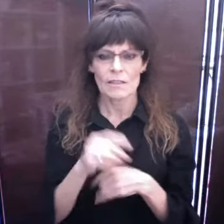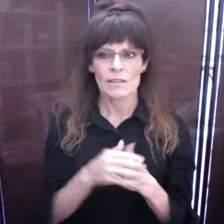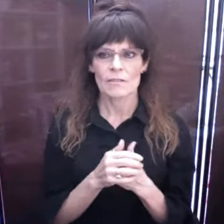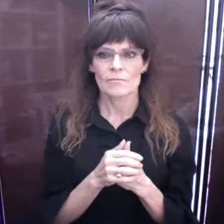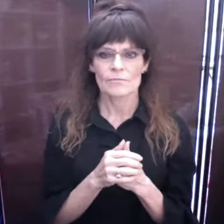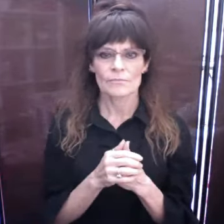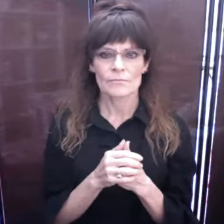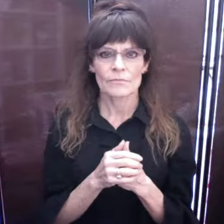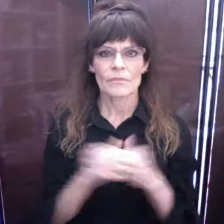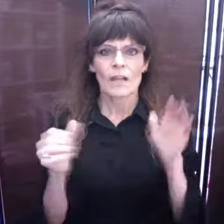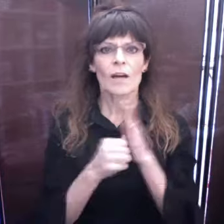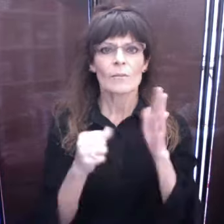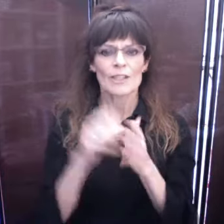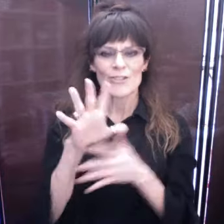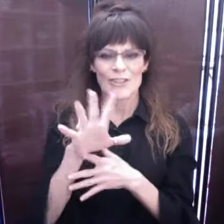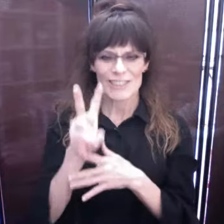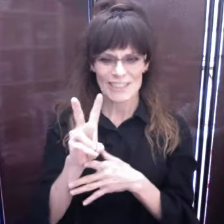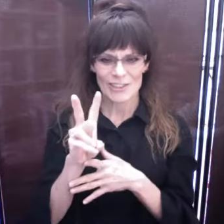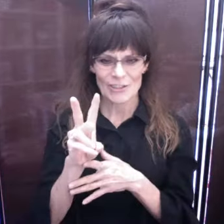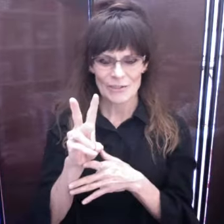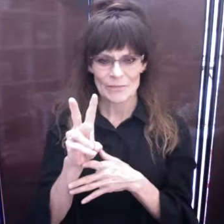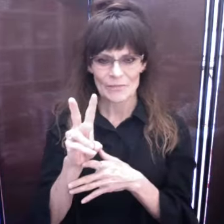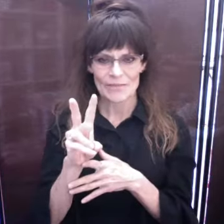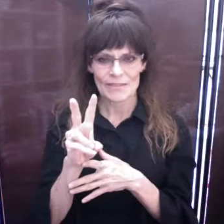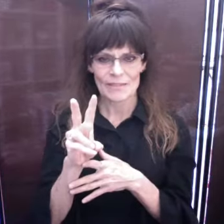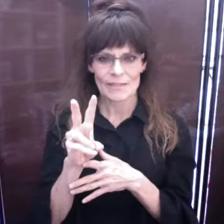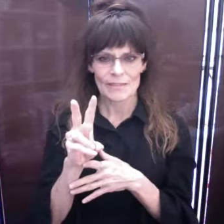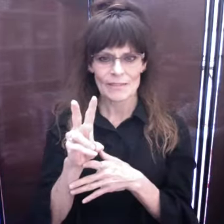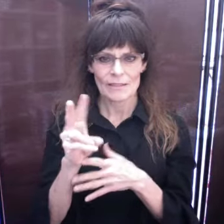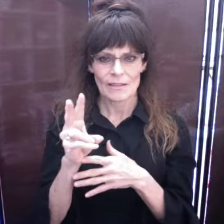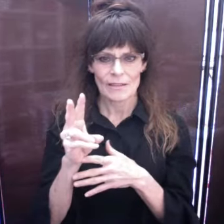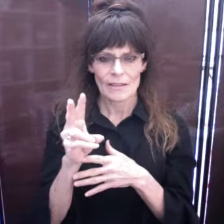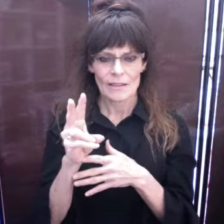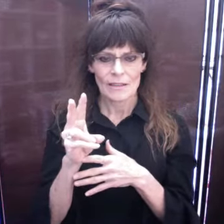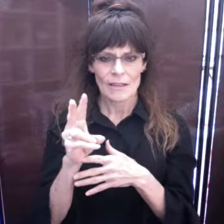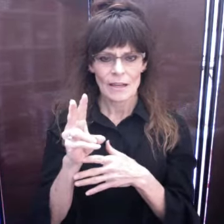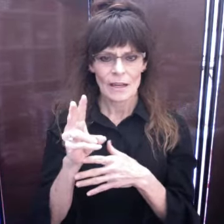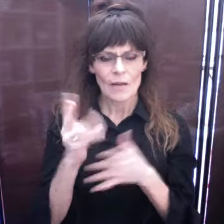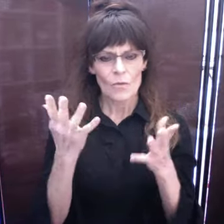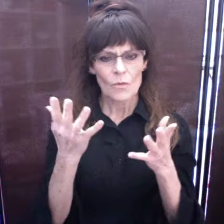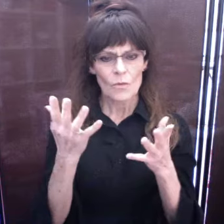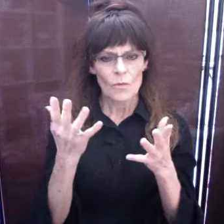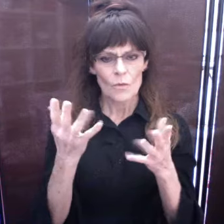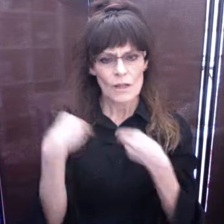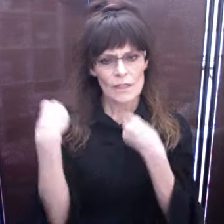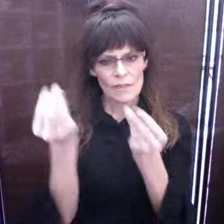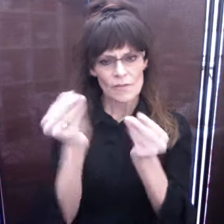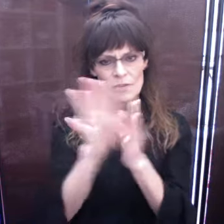On page 52, you know, I want to give you a little backdrop. Sometimes when I'm restarting the steps, I've gone through